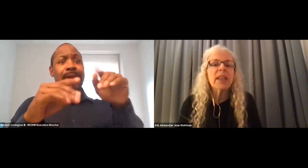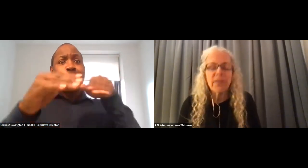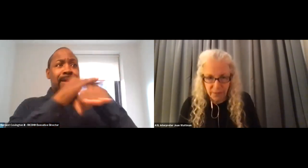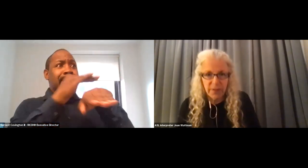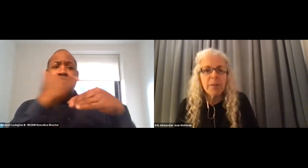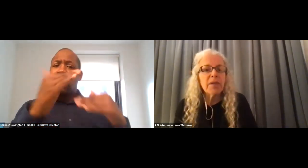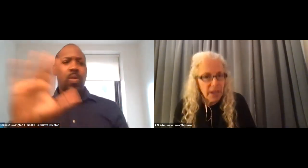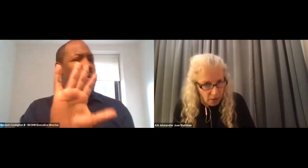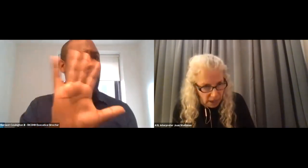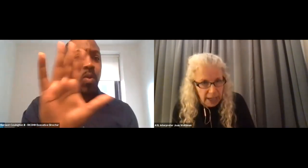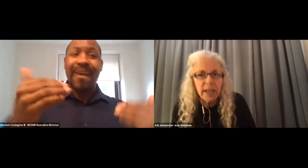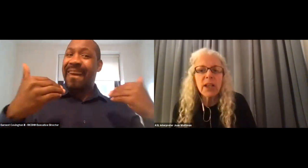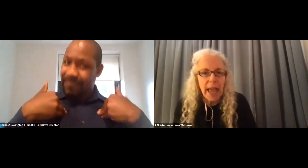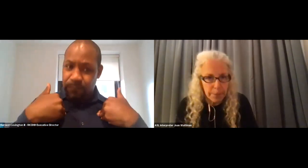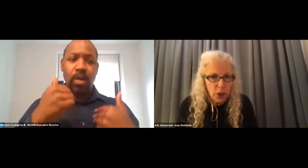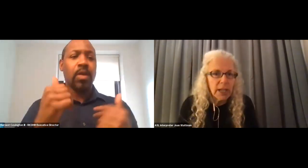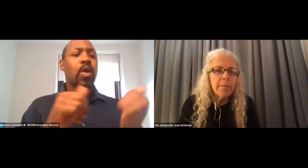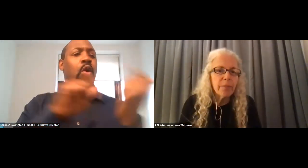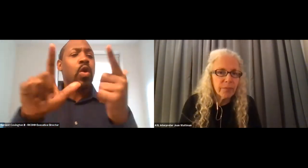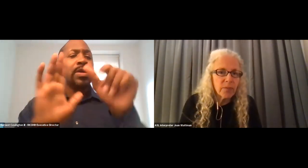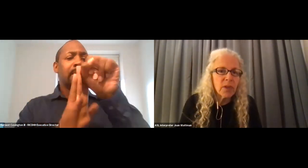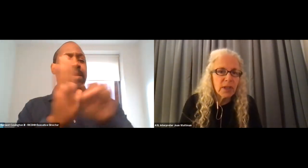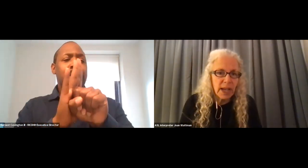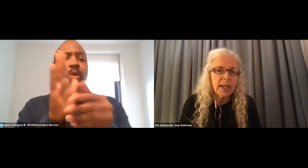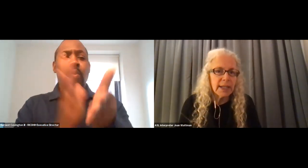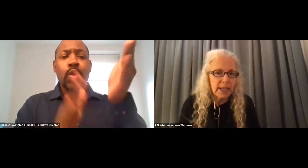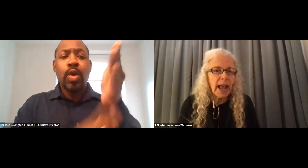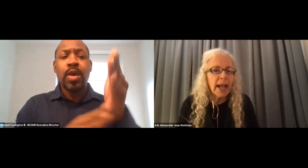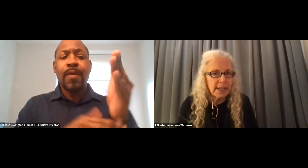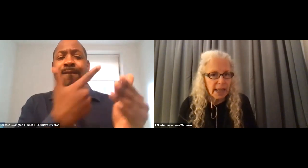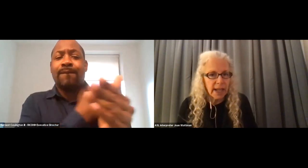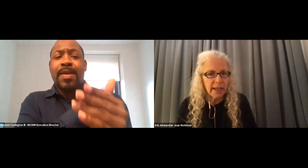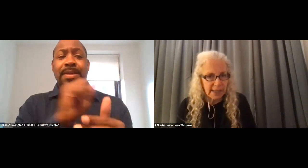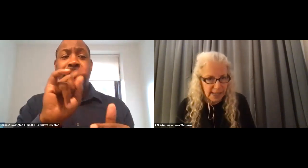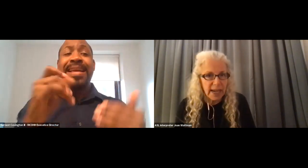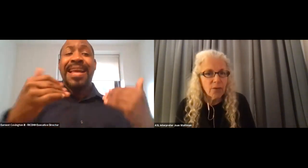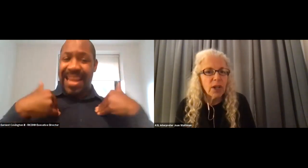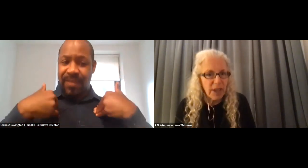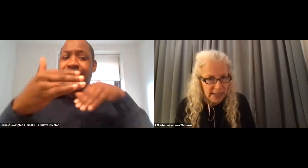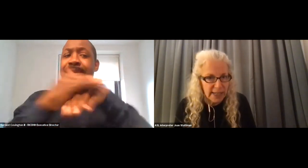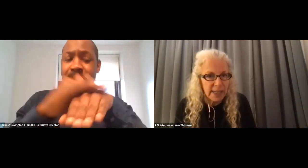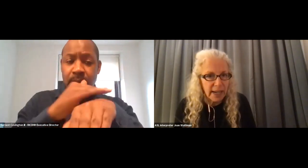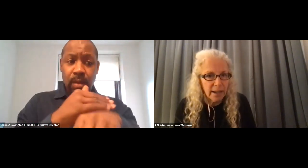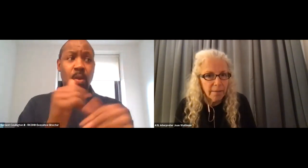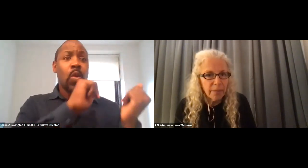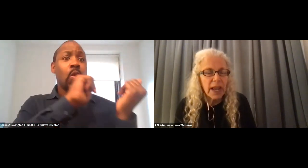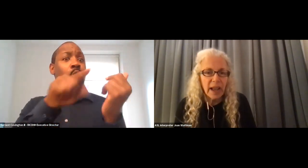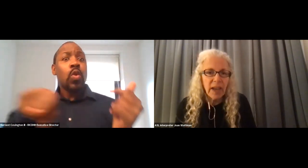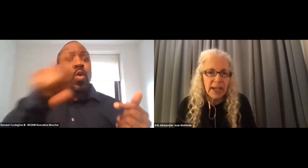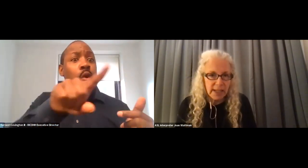The FEMA VRI, the captioning, Sauconesset has that. That's the state-run vaccine site. They have access